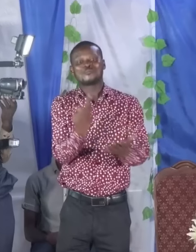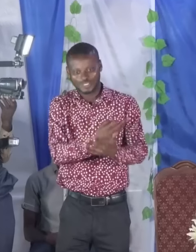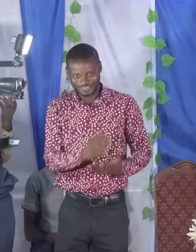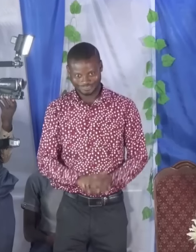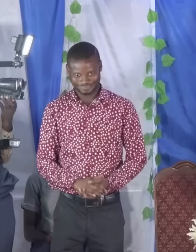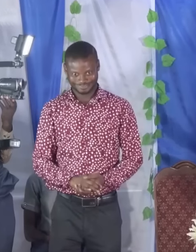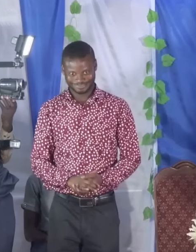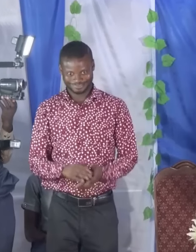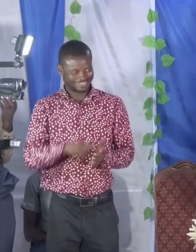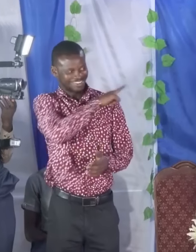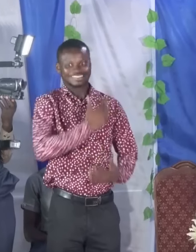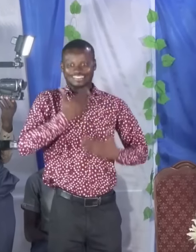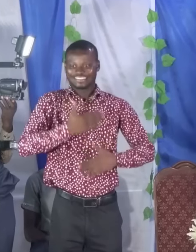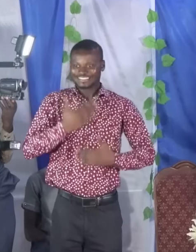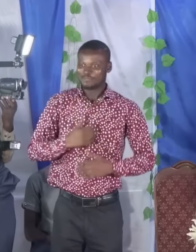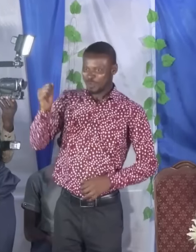I'm just for.